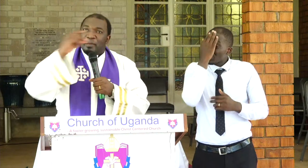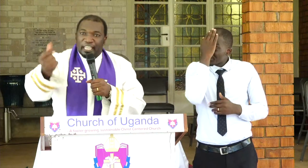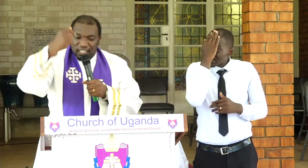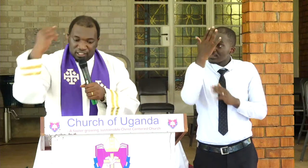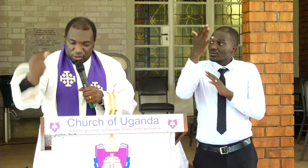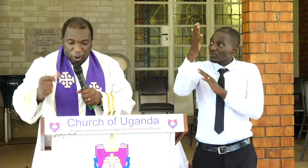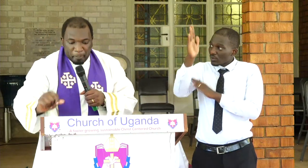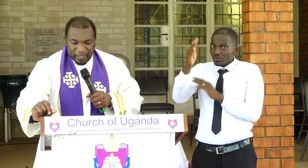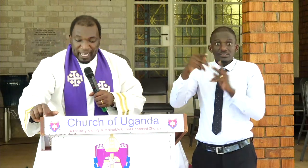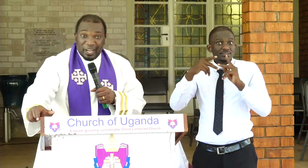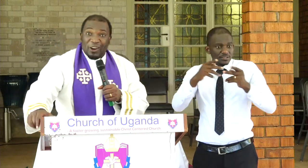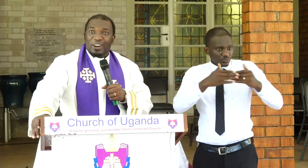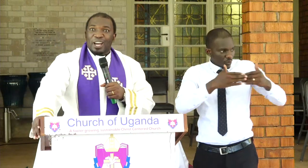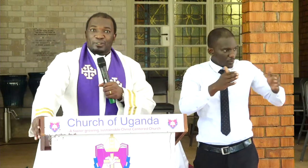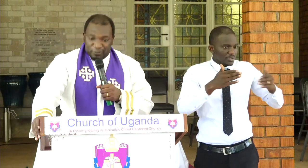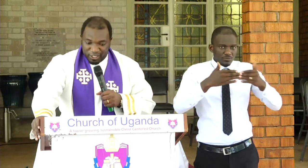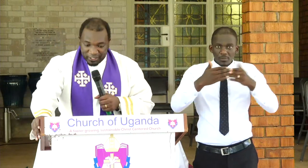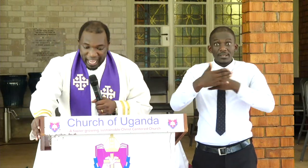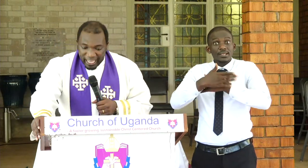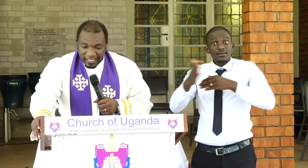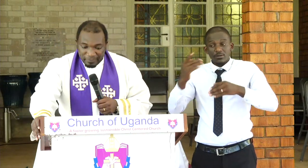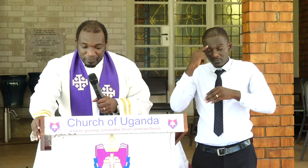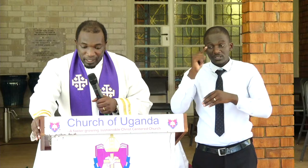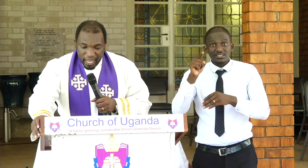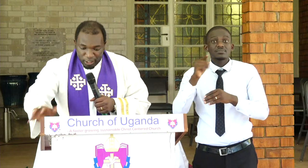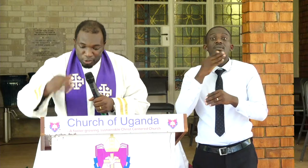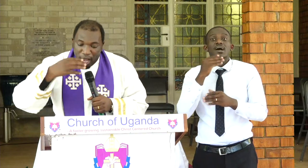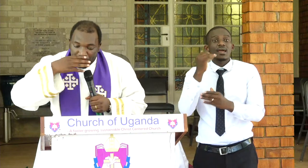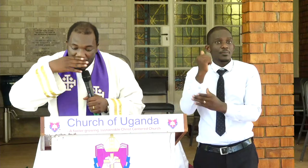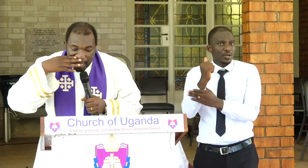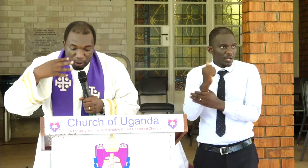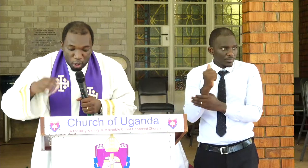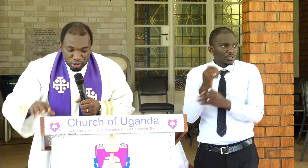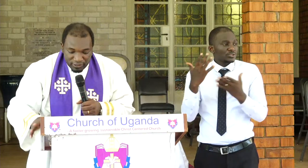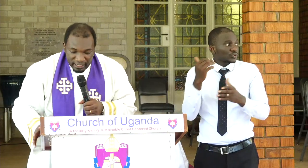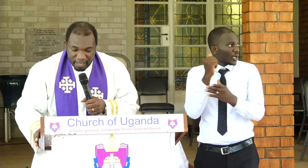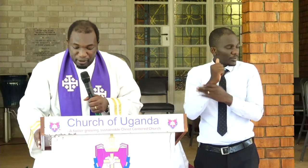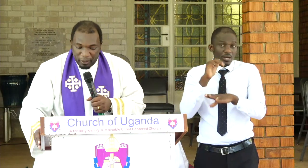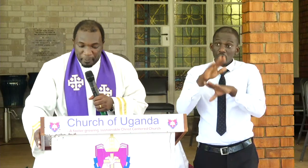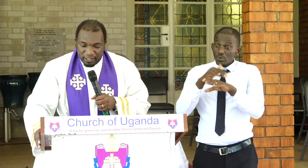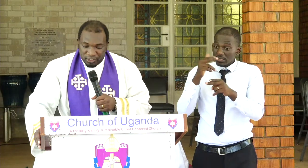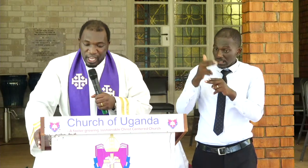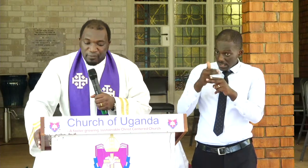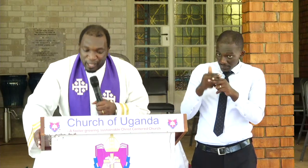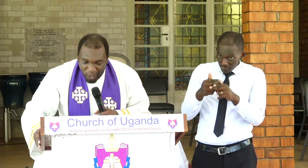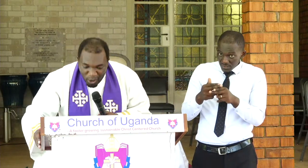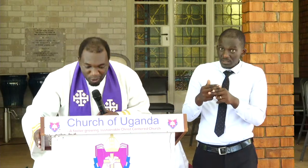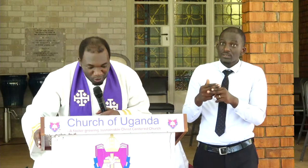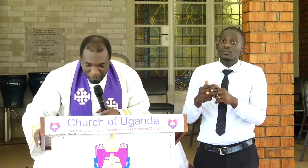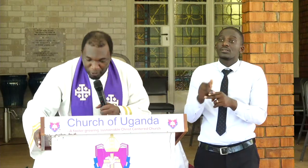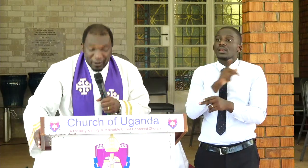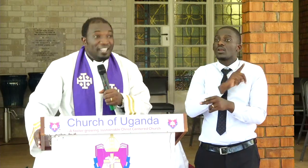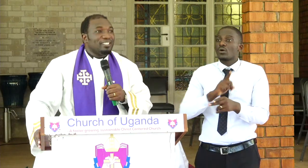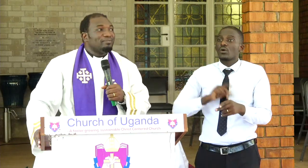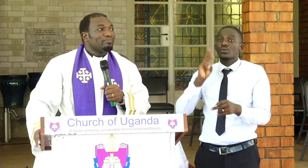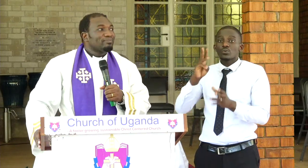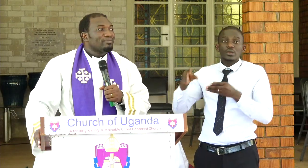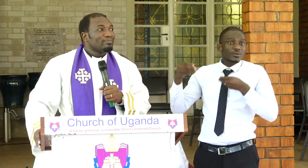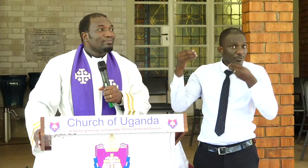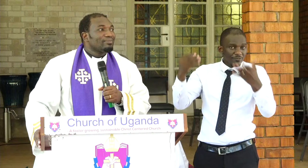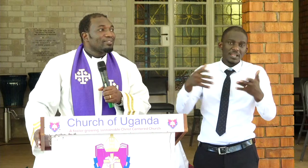God begins to open a door. For this guy. And so Abraham called the name of the place, the Lord will